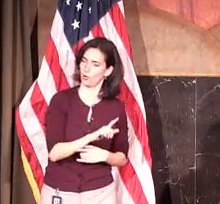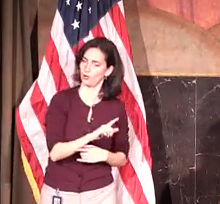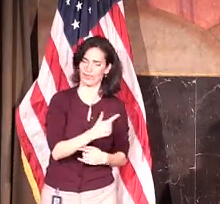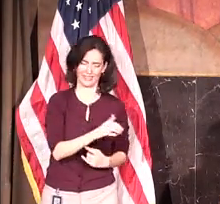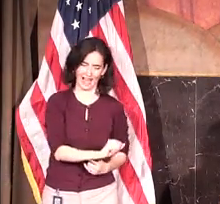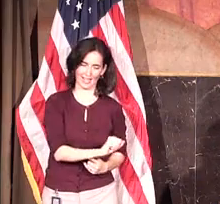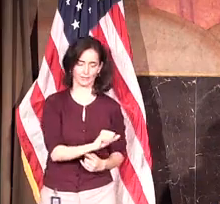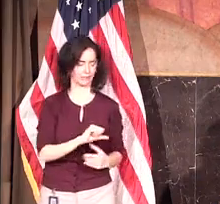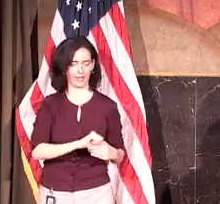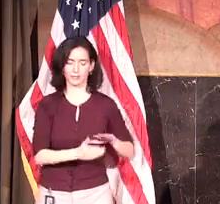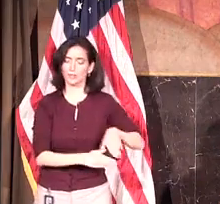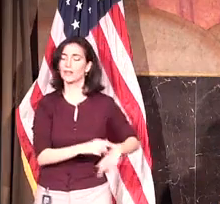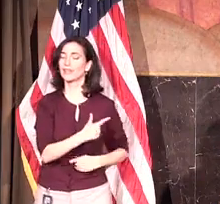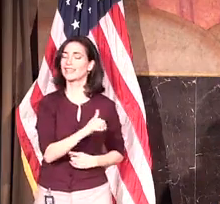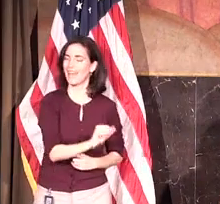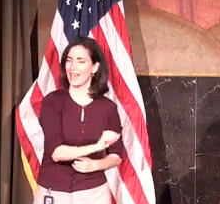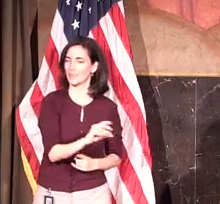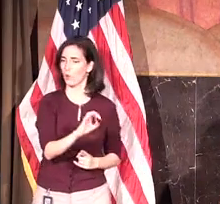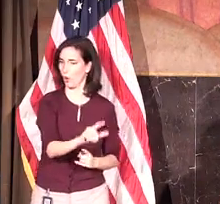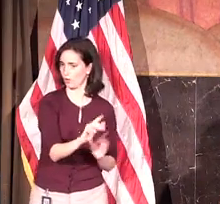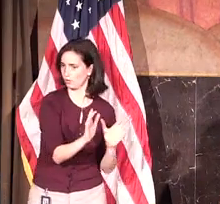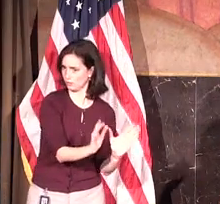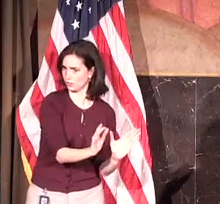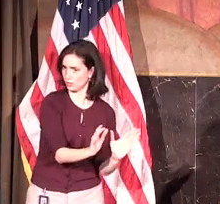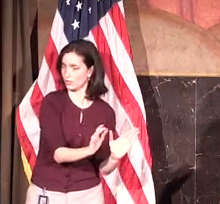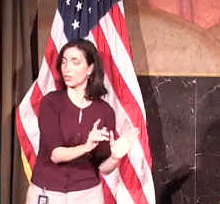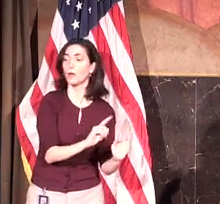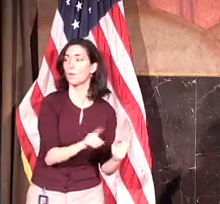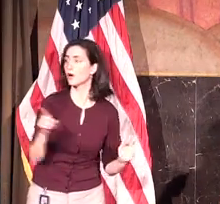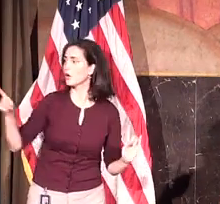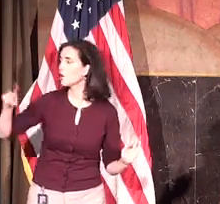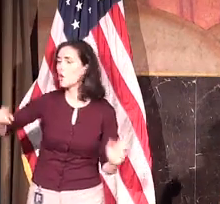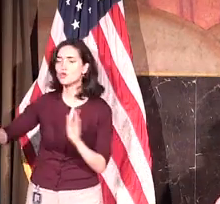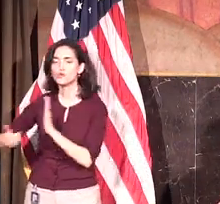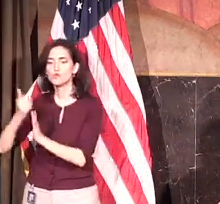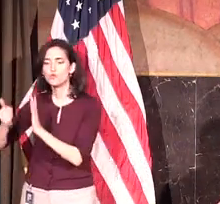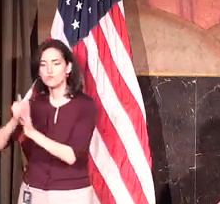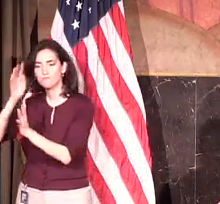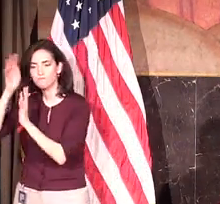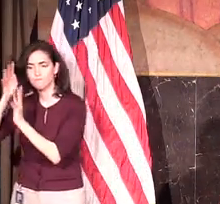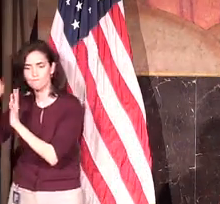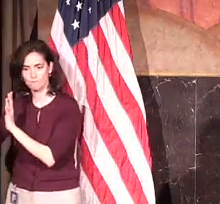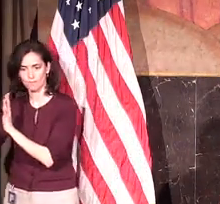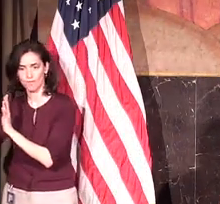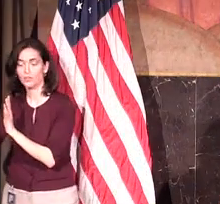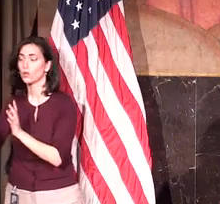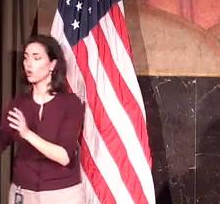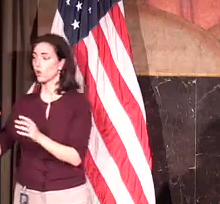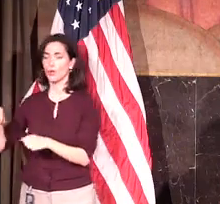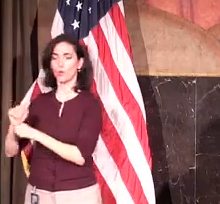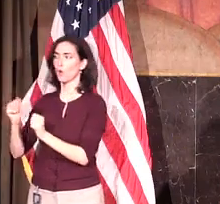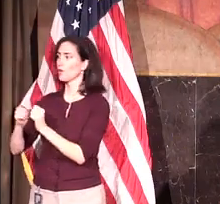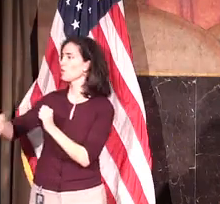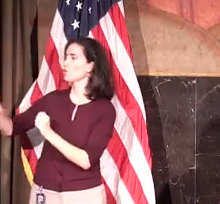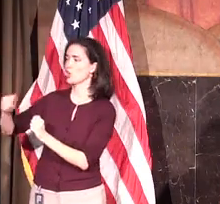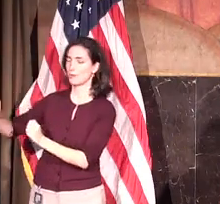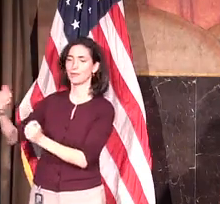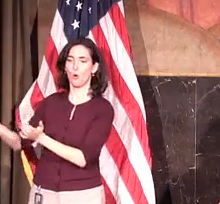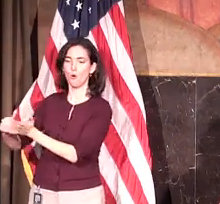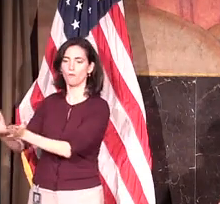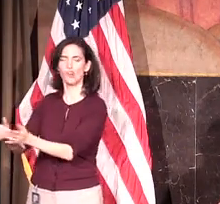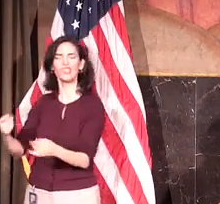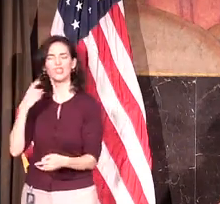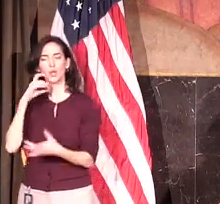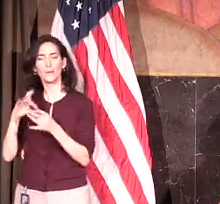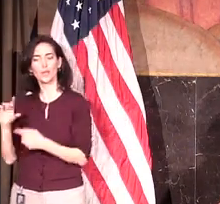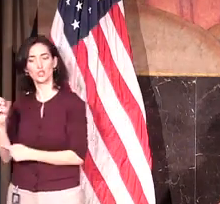so we're working with these energy companies on a daily basis. And these are conversations that I've had with Shell. You just mentioned Shell,